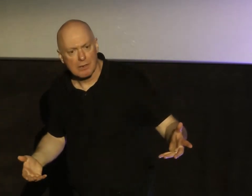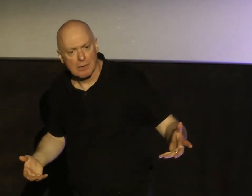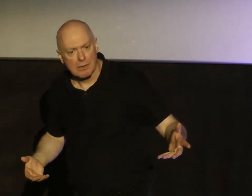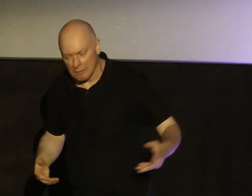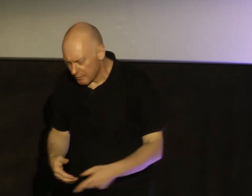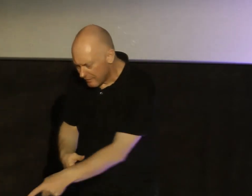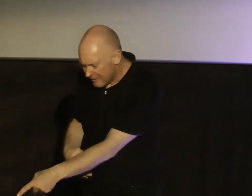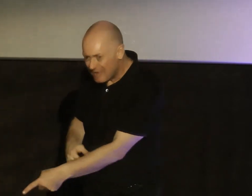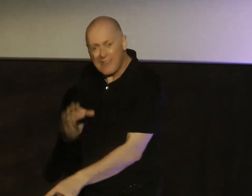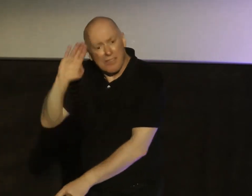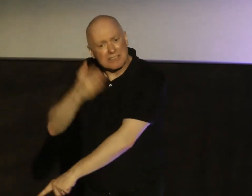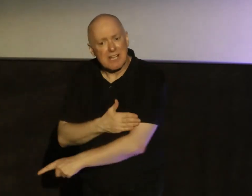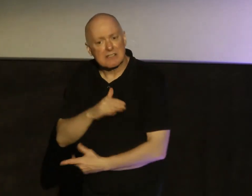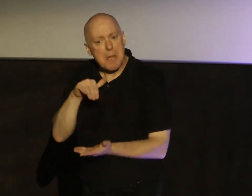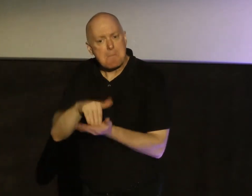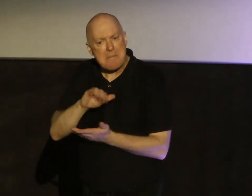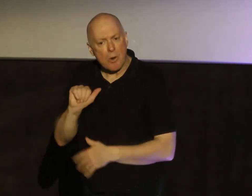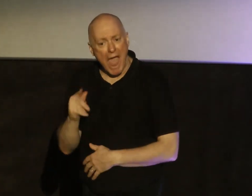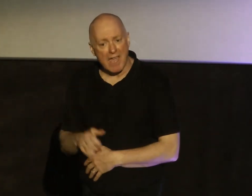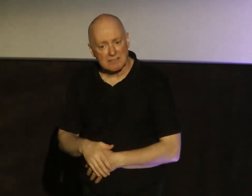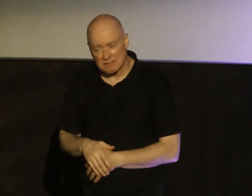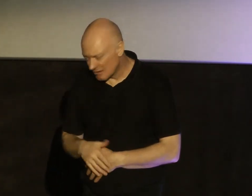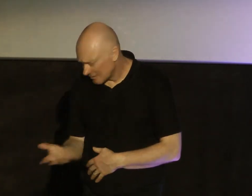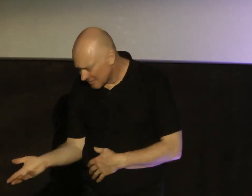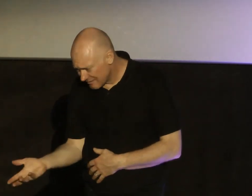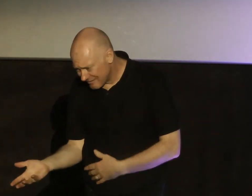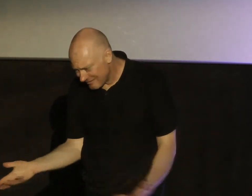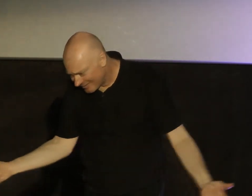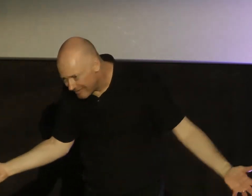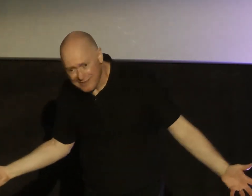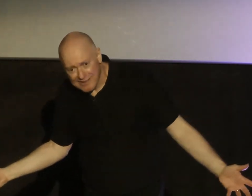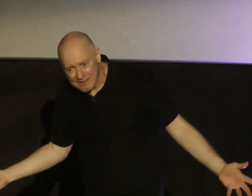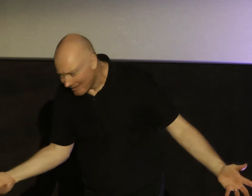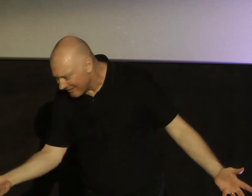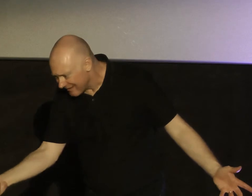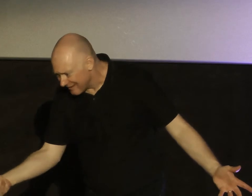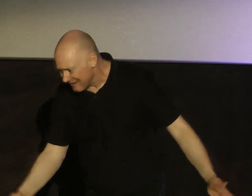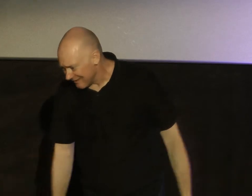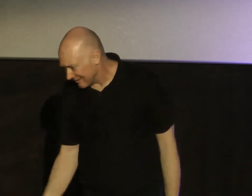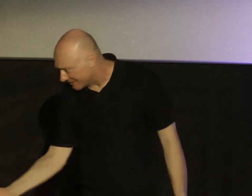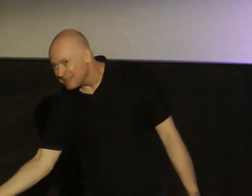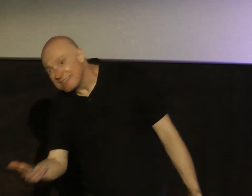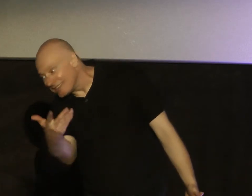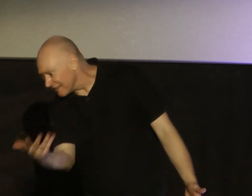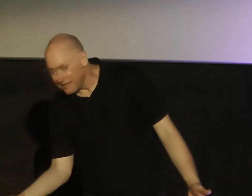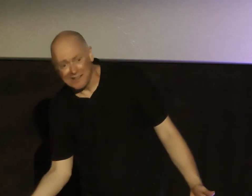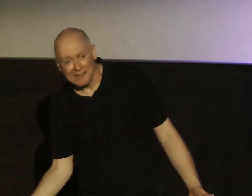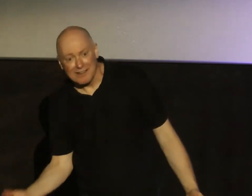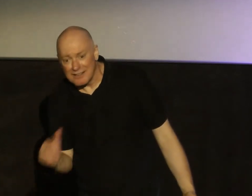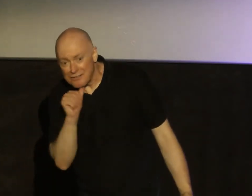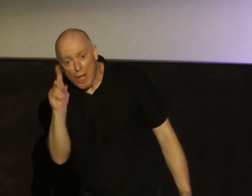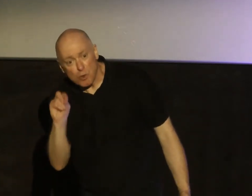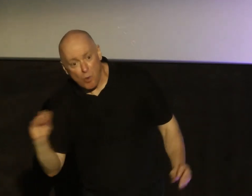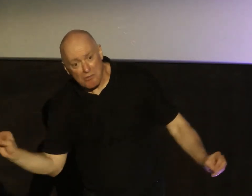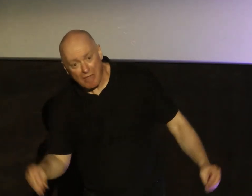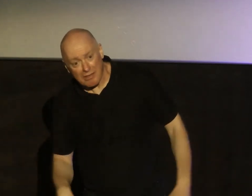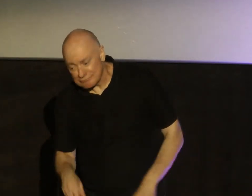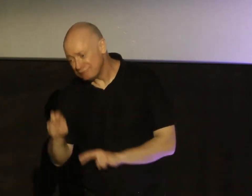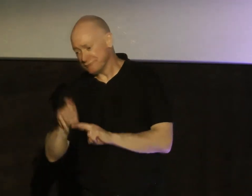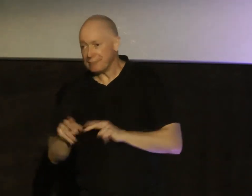sons, they still hadn't figured it out for some reason. They hadn't figured it out, or they just weren't doing anything about it. So Jacob